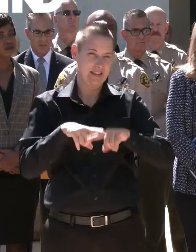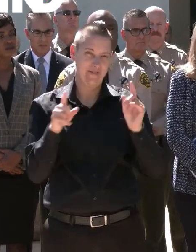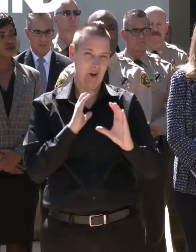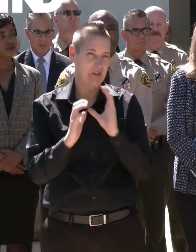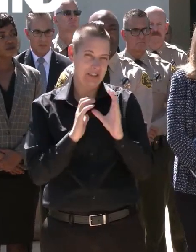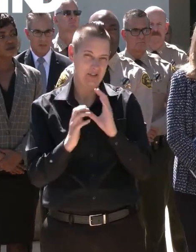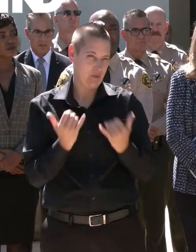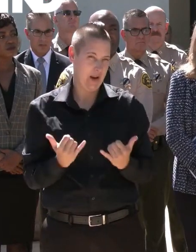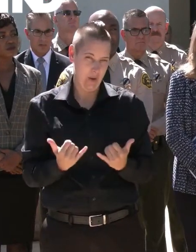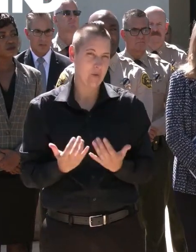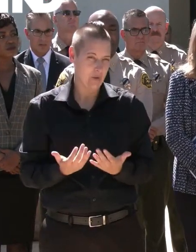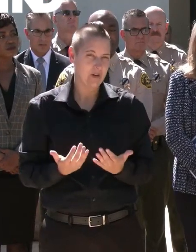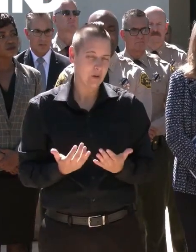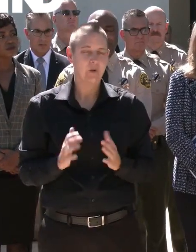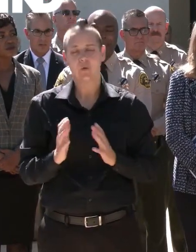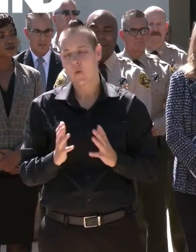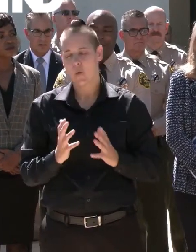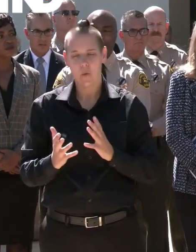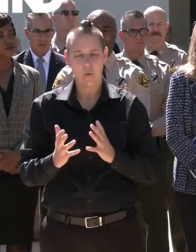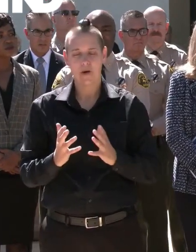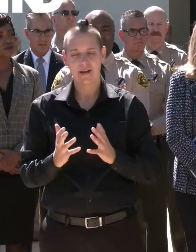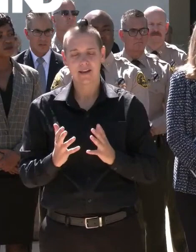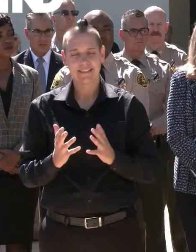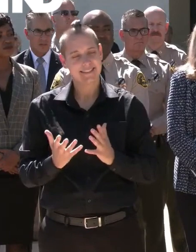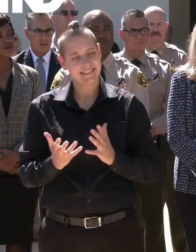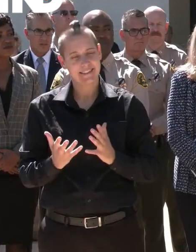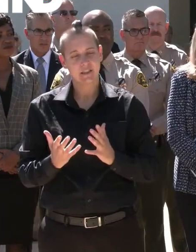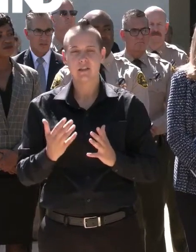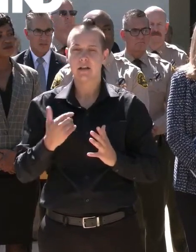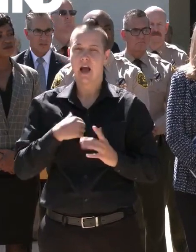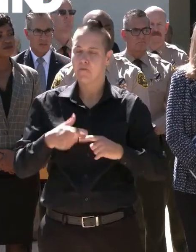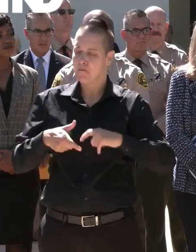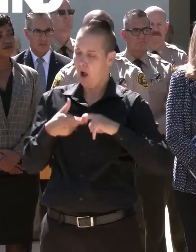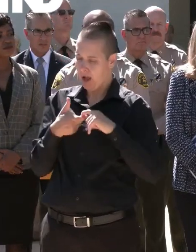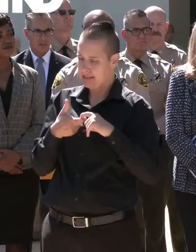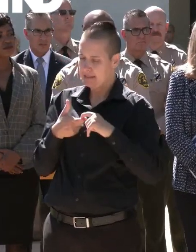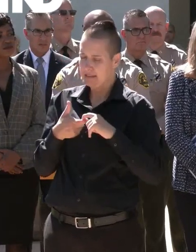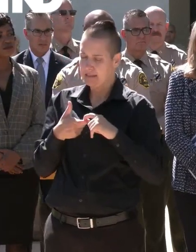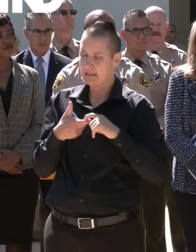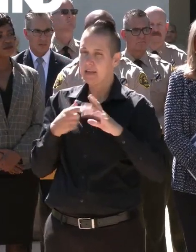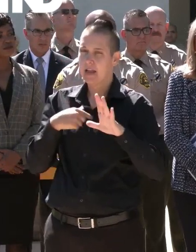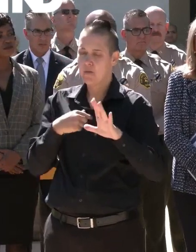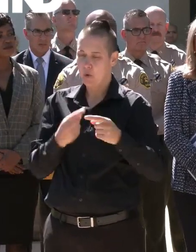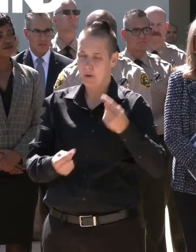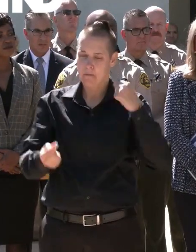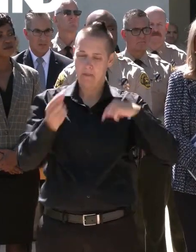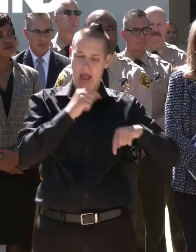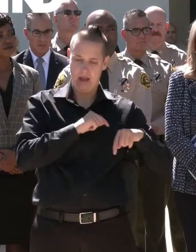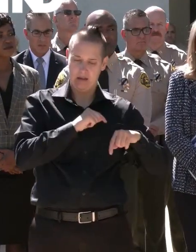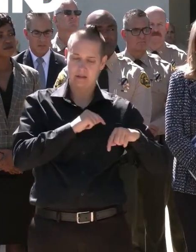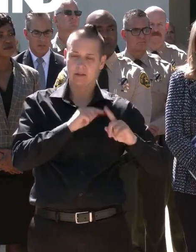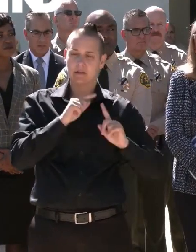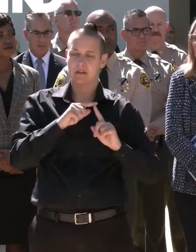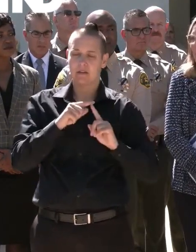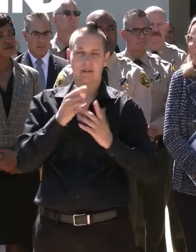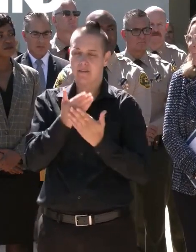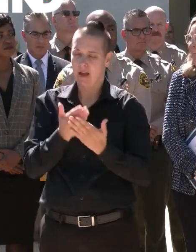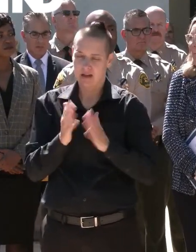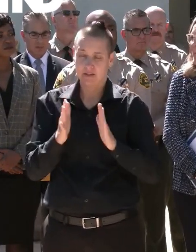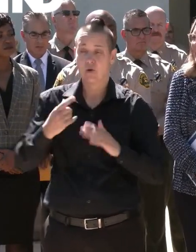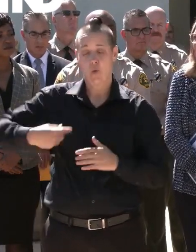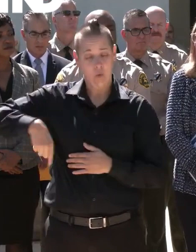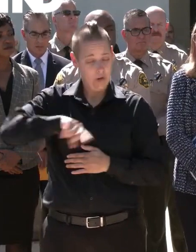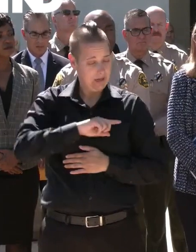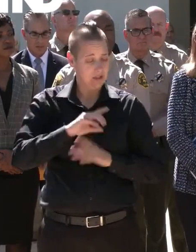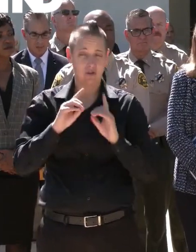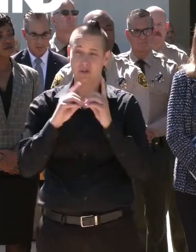different conversation right now. So I'm pausing and I'm going back to the fact that we, as